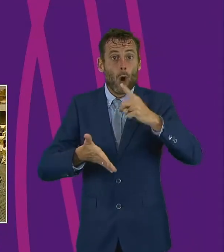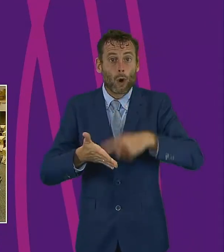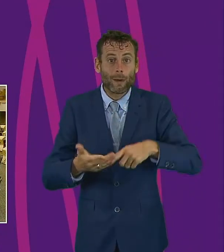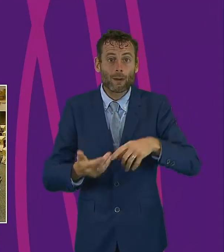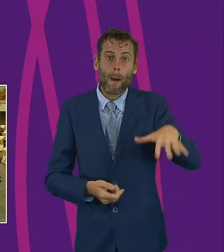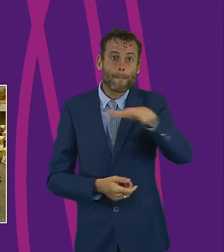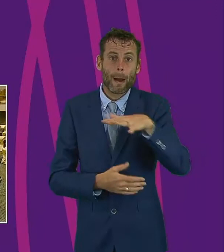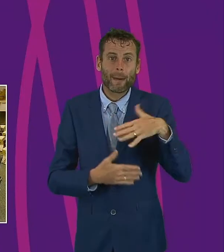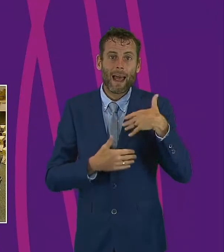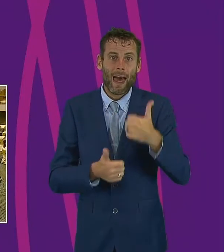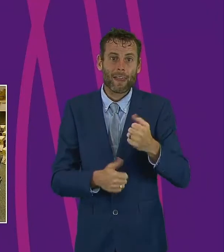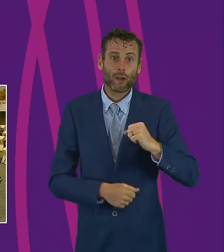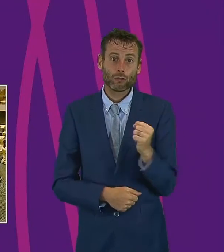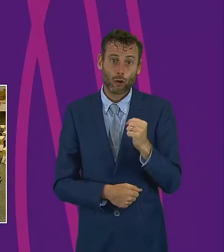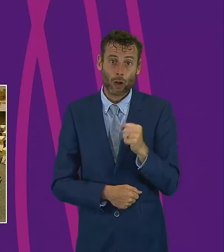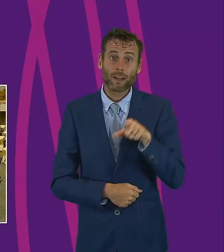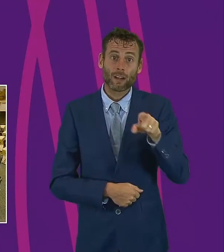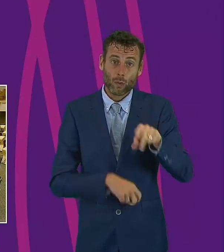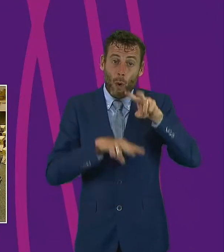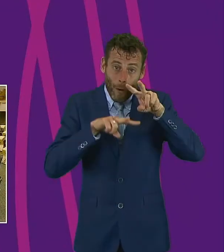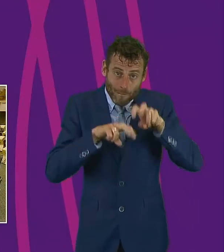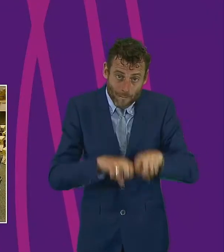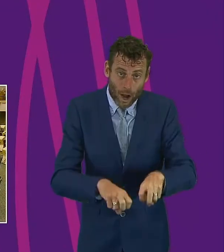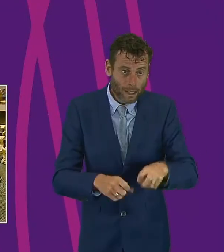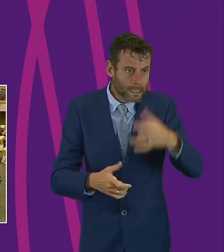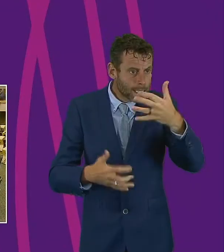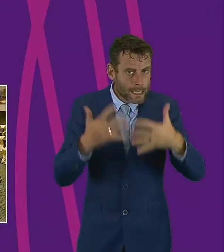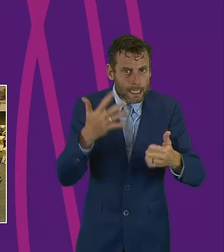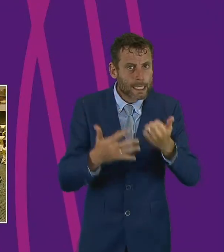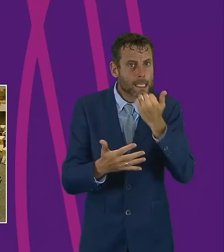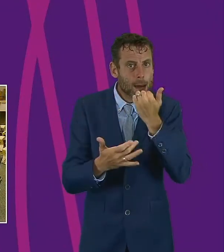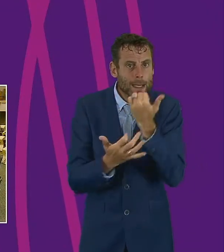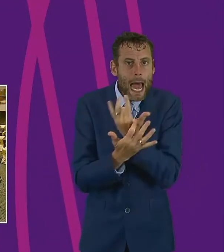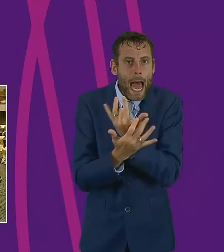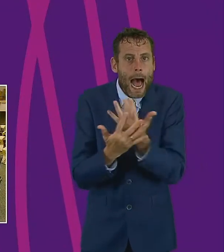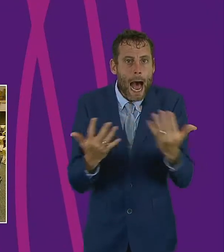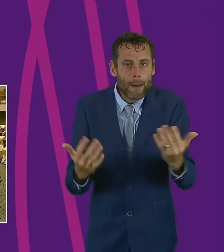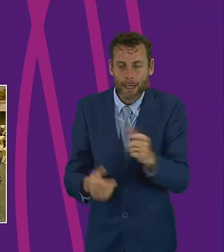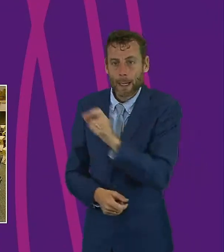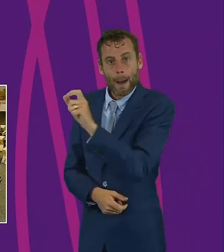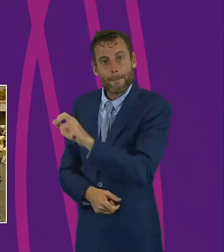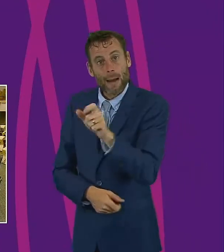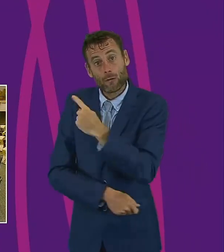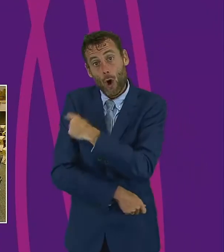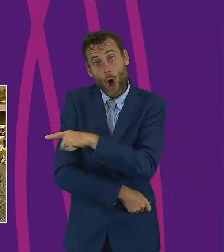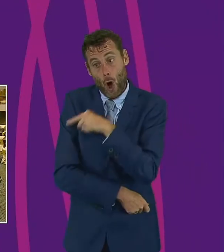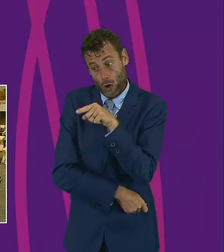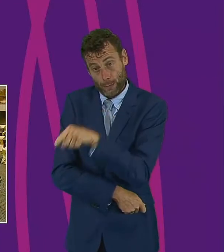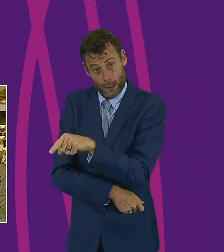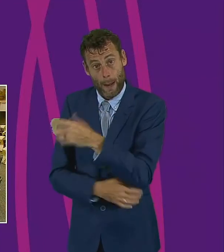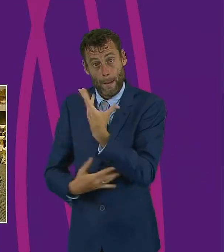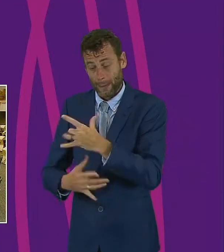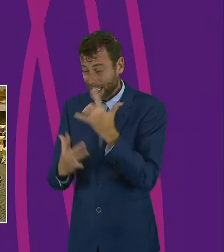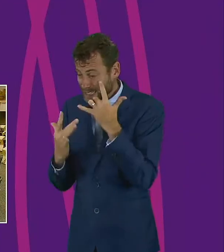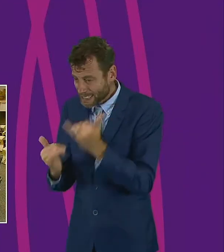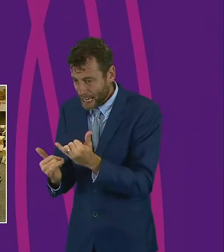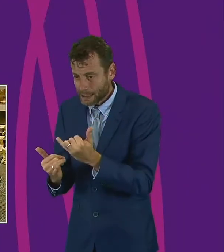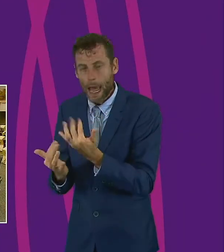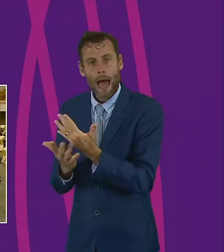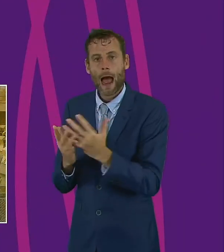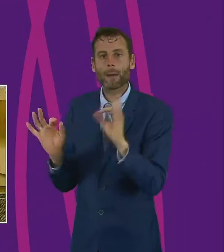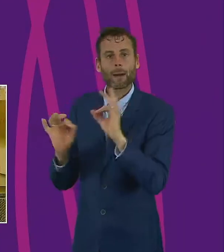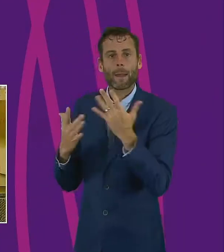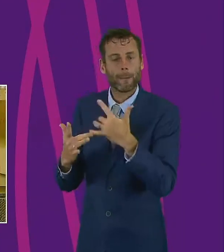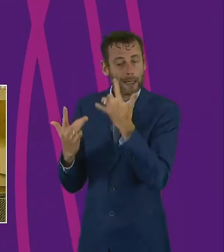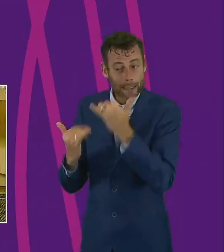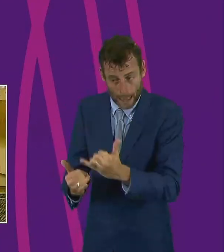with Health Board to produce the validated statistics on the number of patients tested prior to discharge and the outcome of that test and